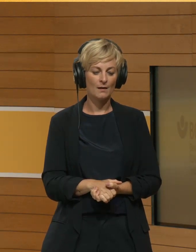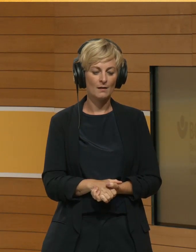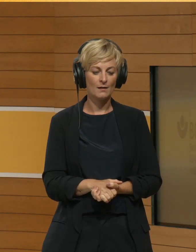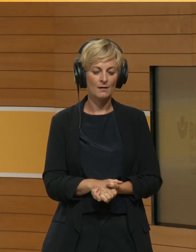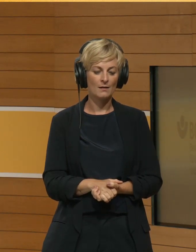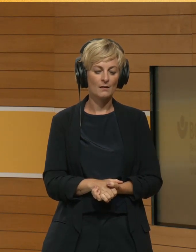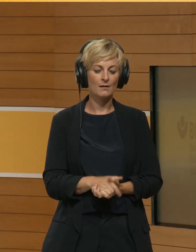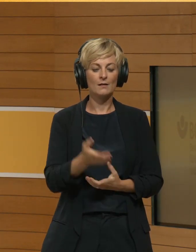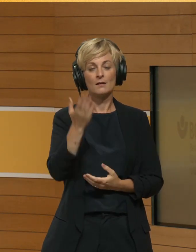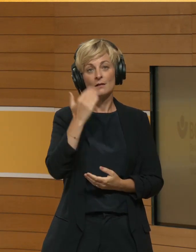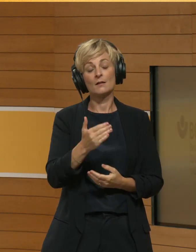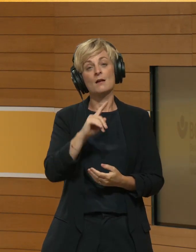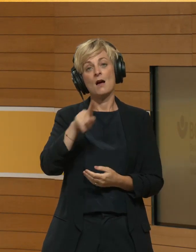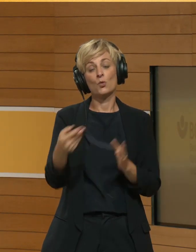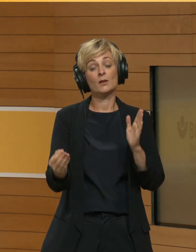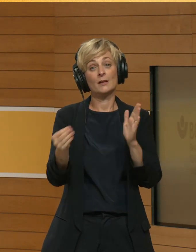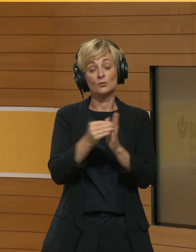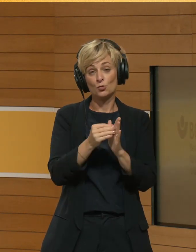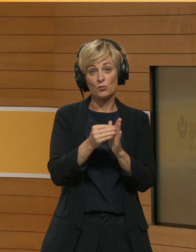data bank